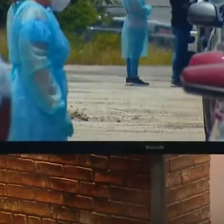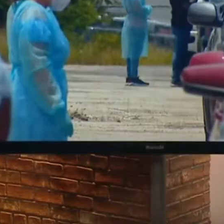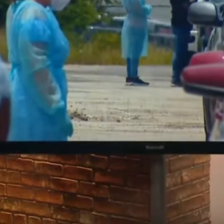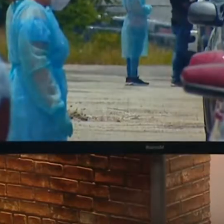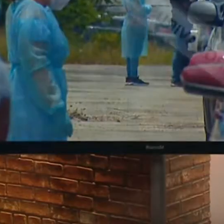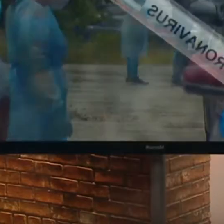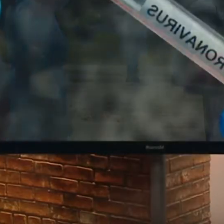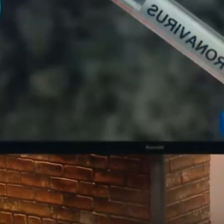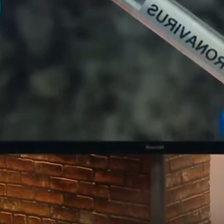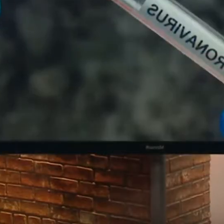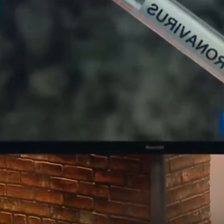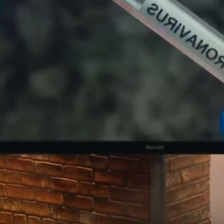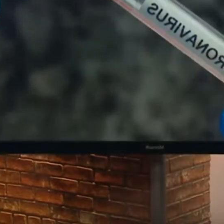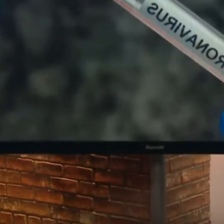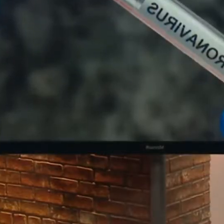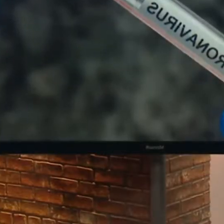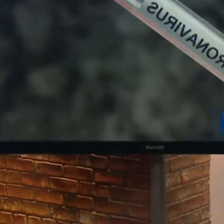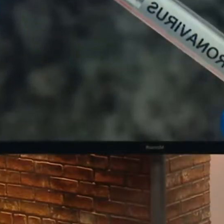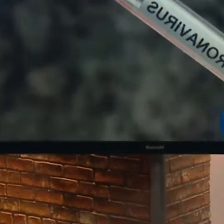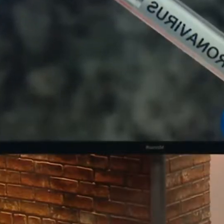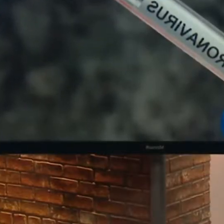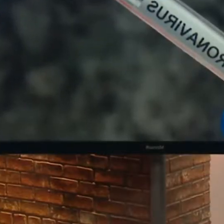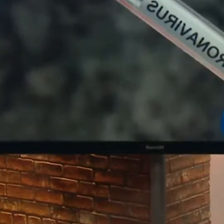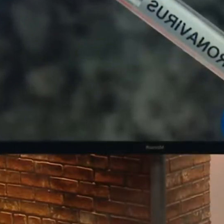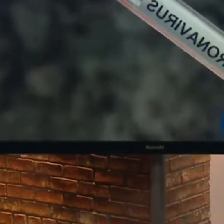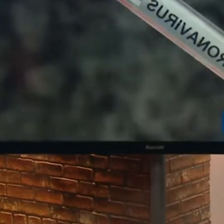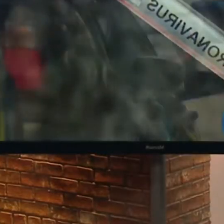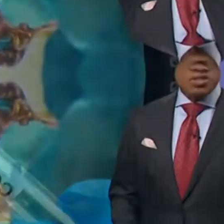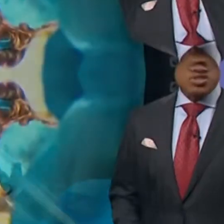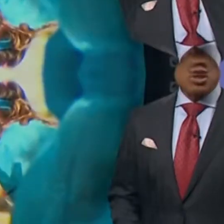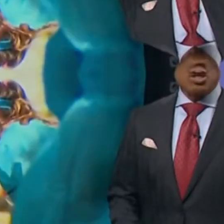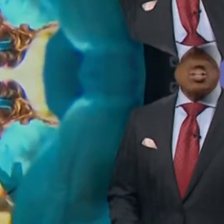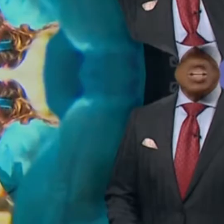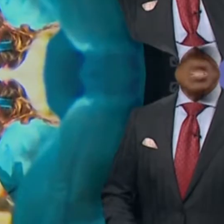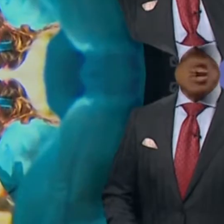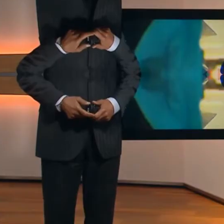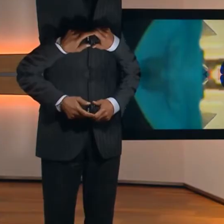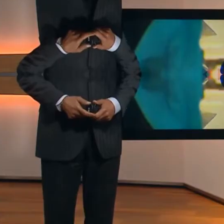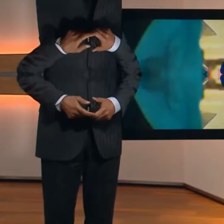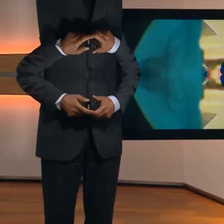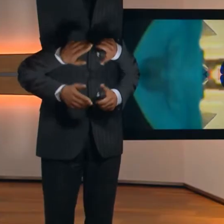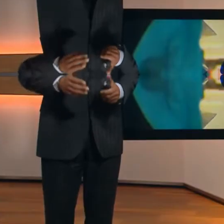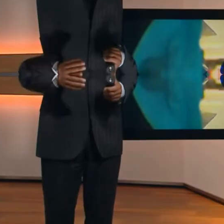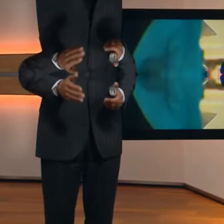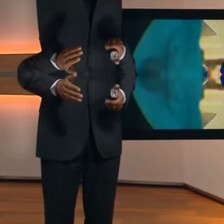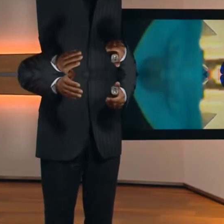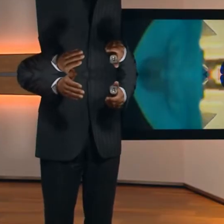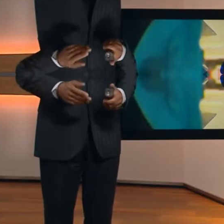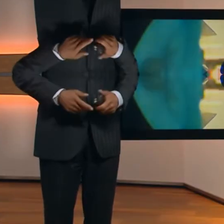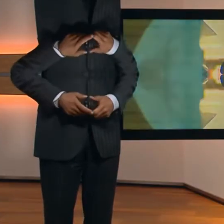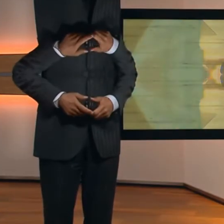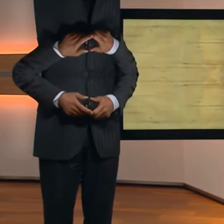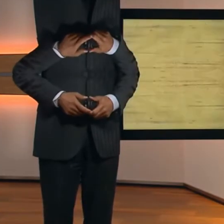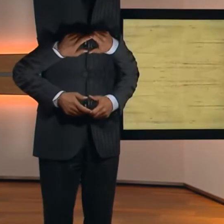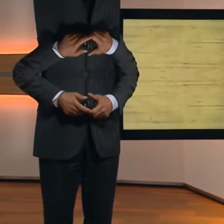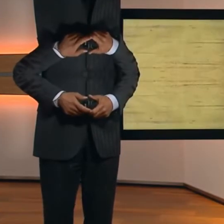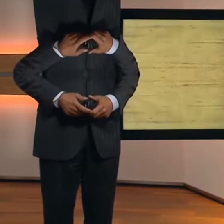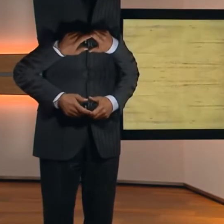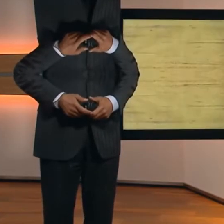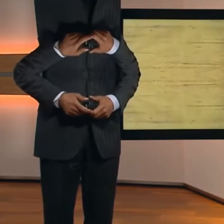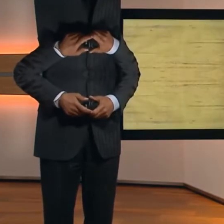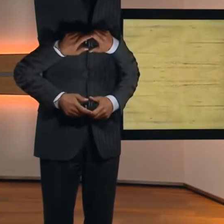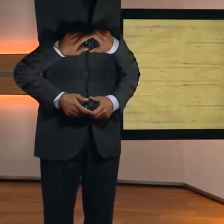As you know, schools are keeping a close eye on this pandemic, and now Houston health leaders are launching a new effort they hope will give them a